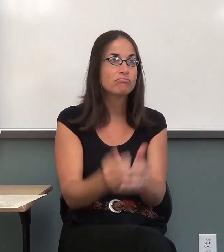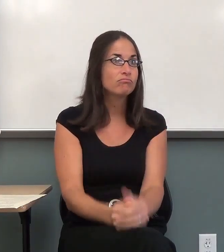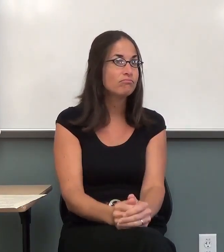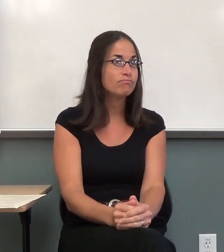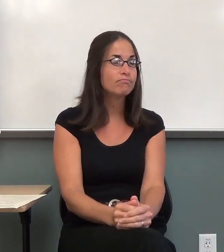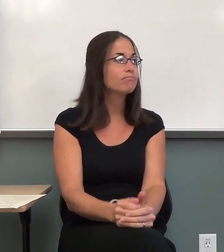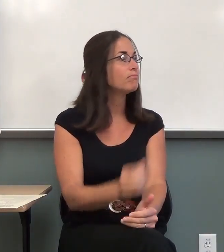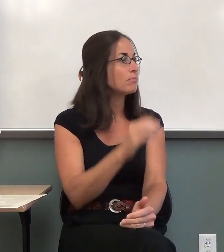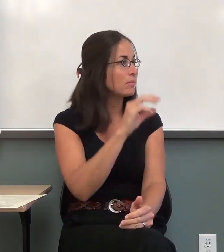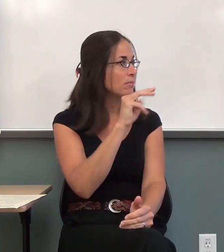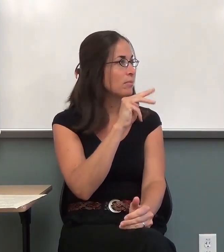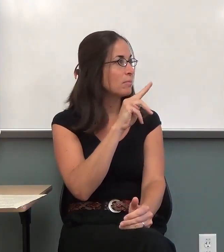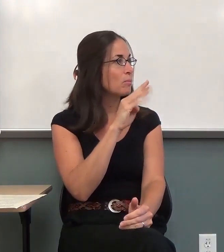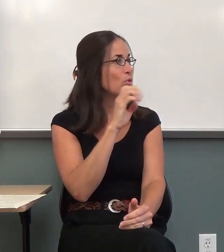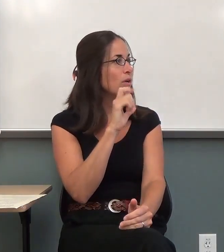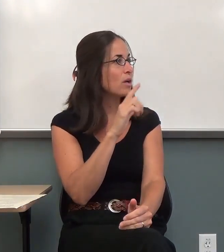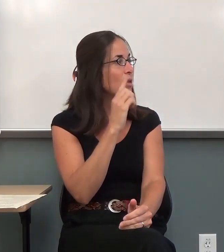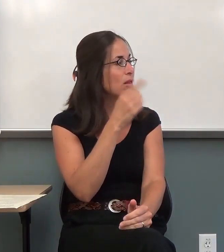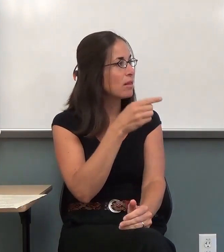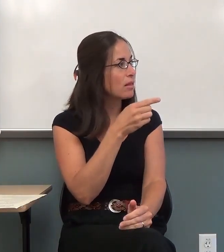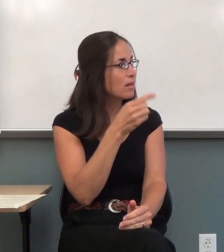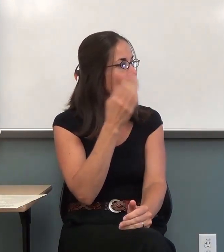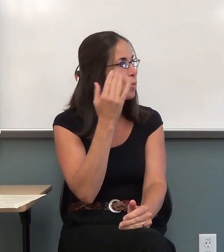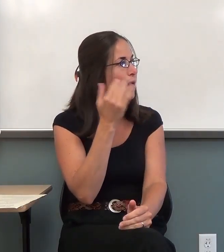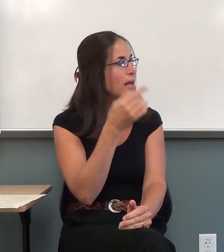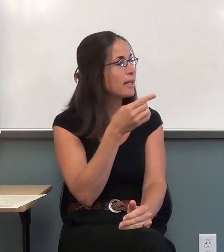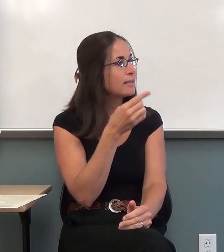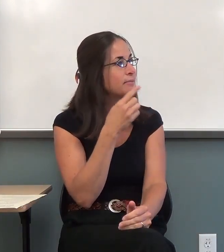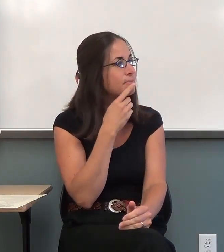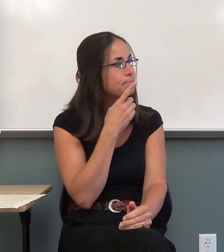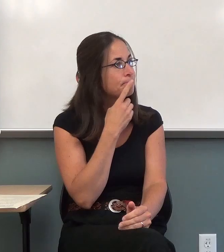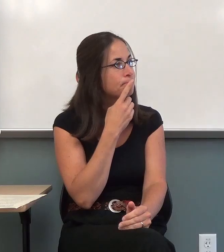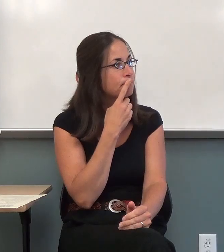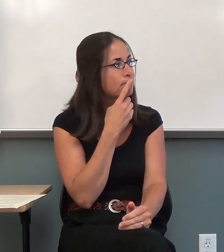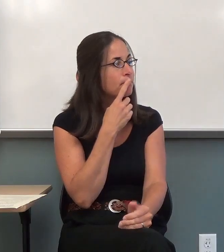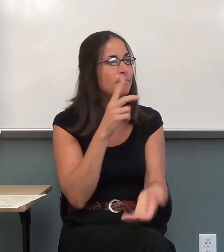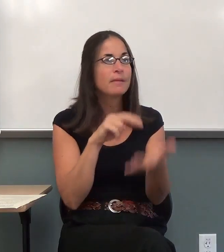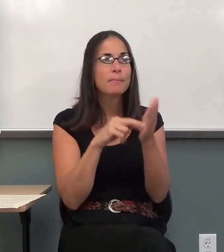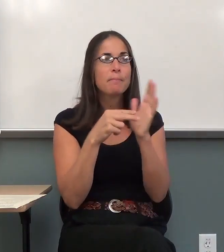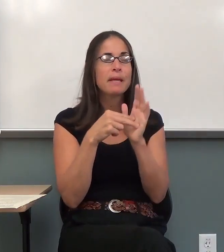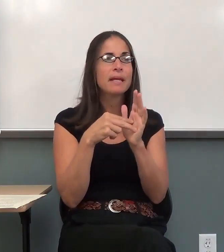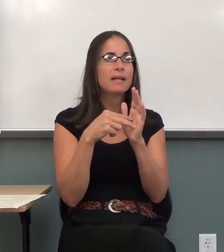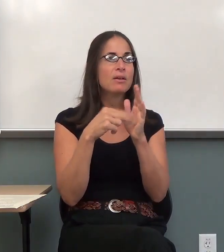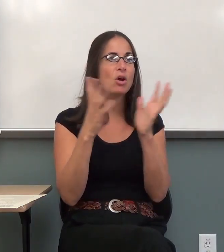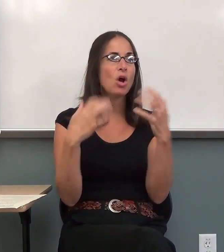Muriel, how is audience important? Why do you think audience is important? What does that even mean? What's an audience?